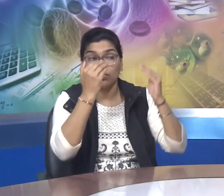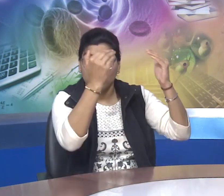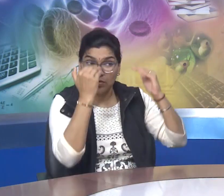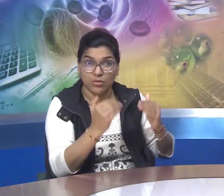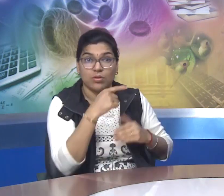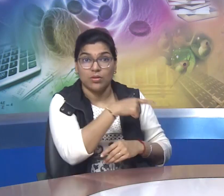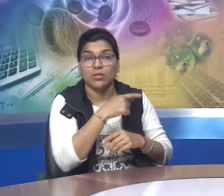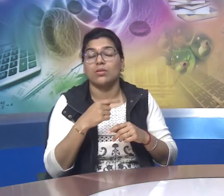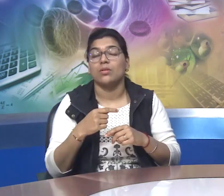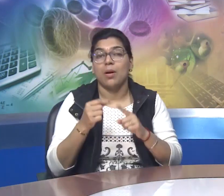questions.